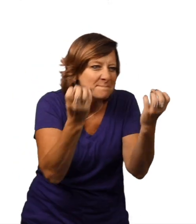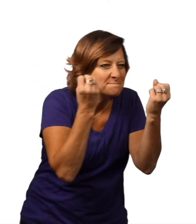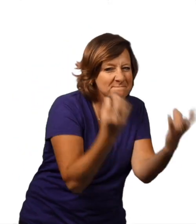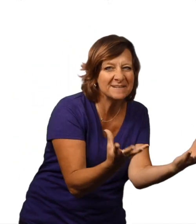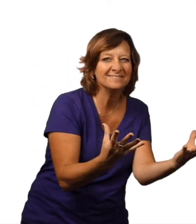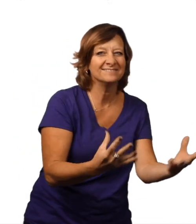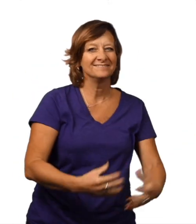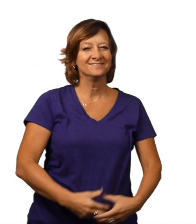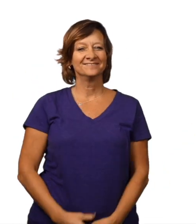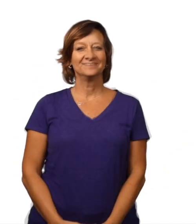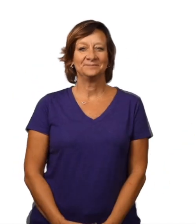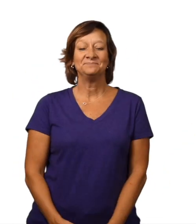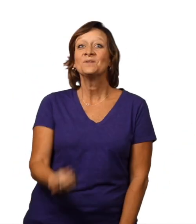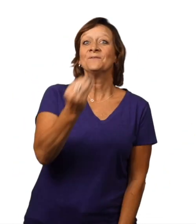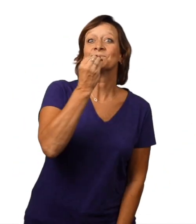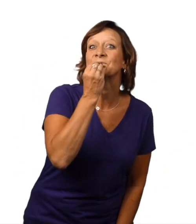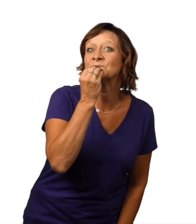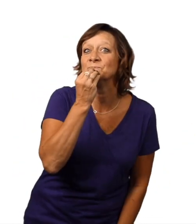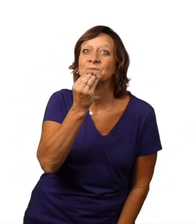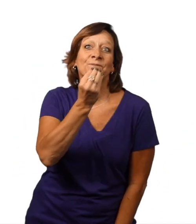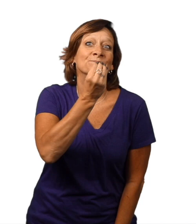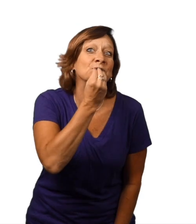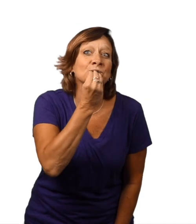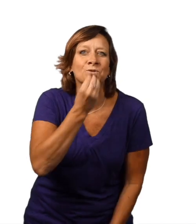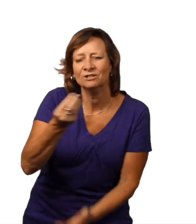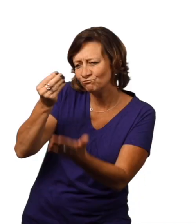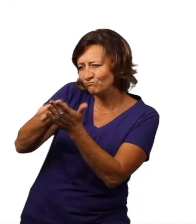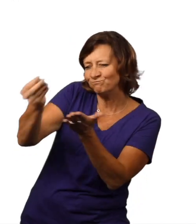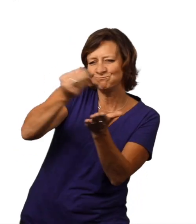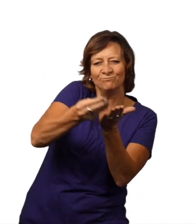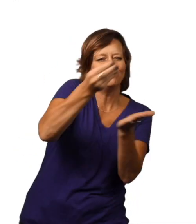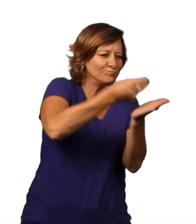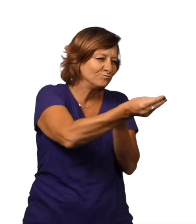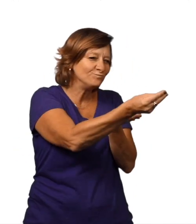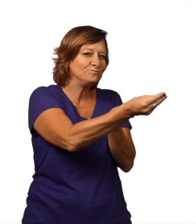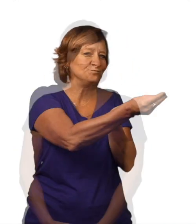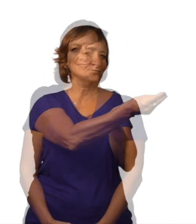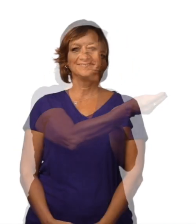Many, many, many. Food, food. Buy, buy, buy.